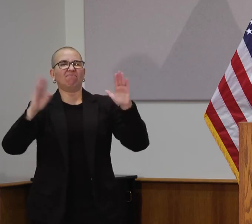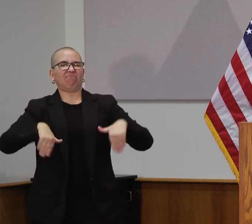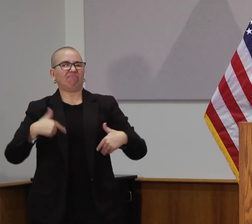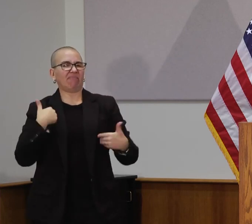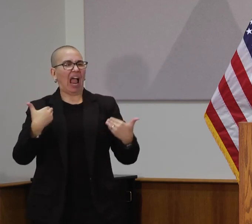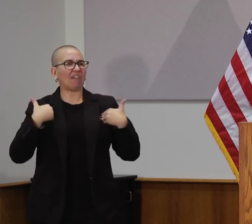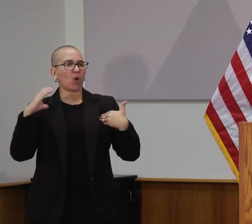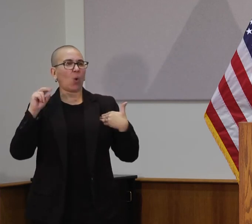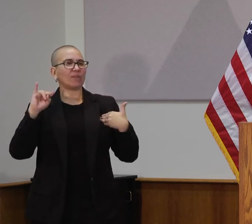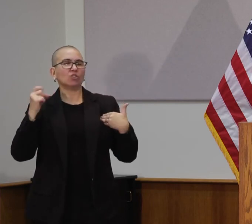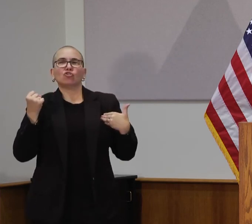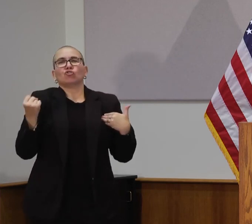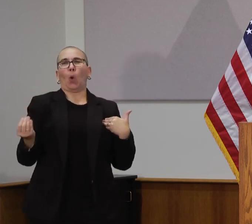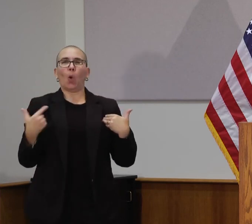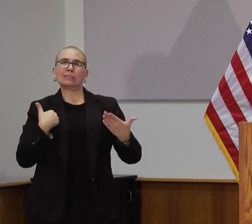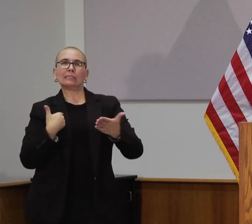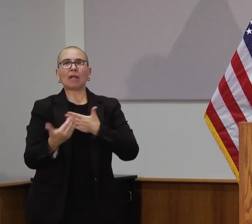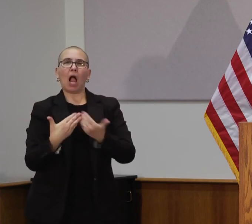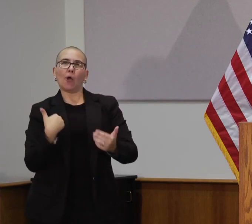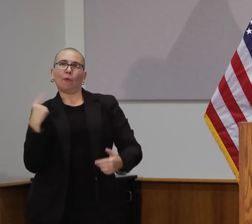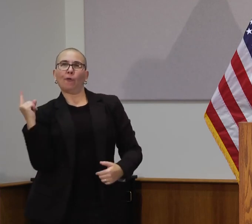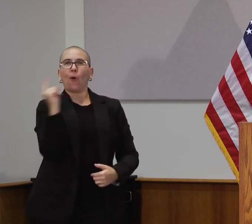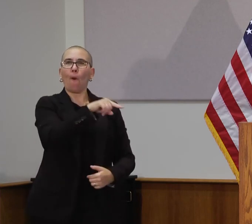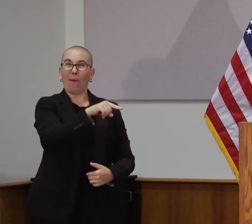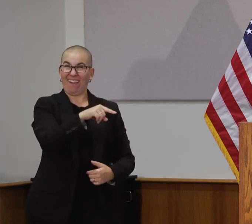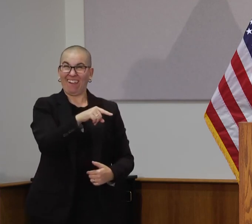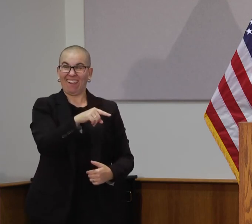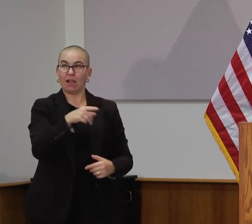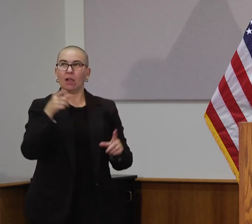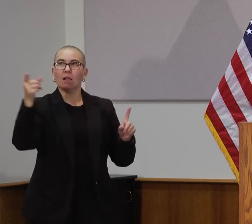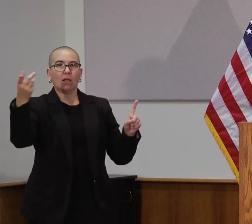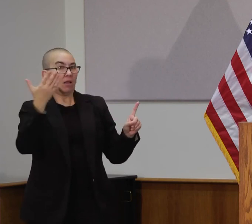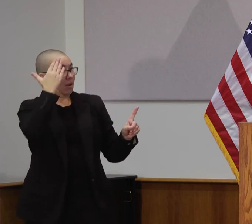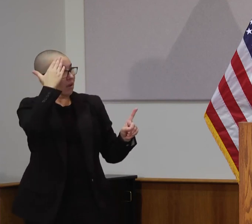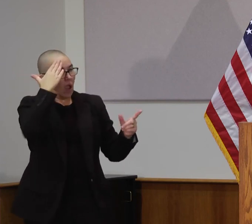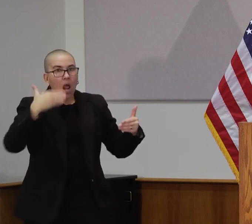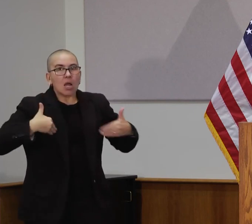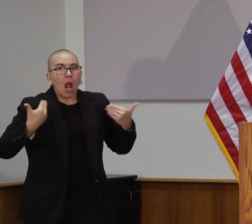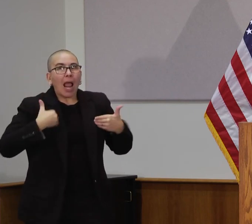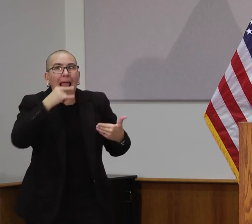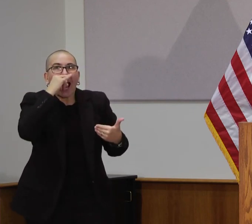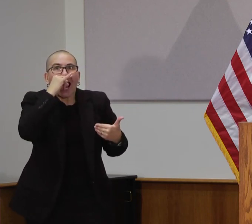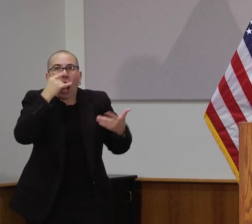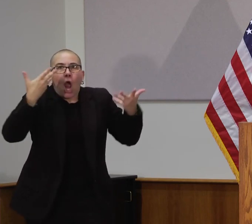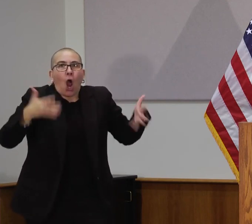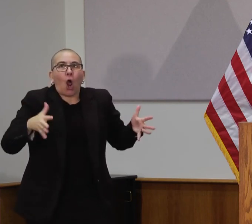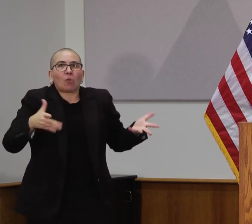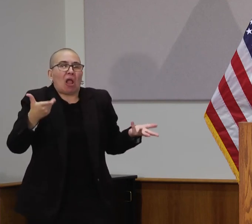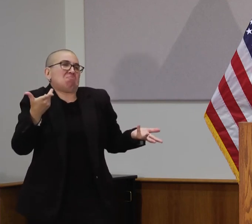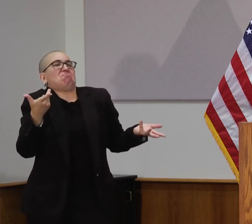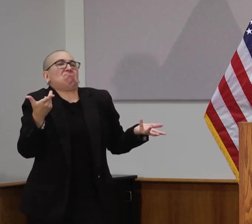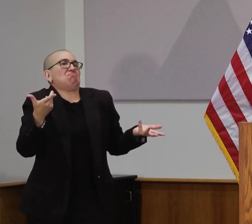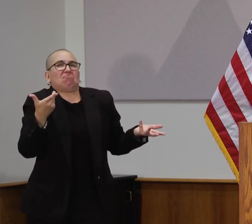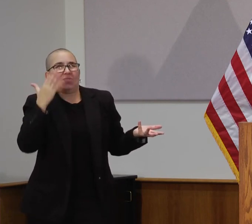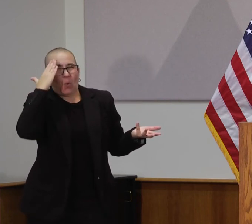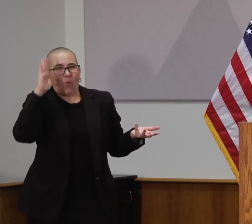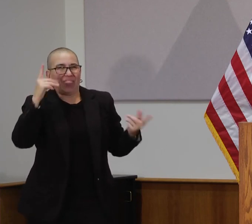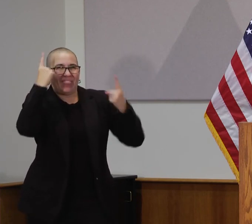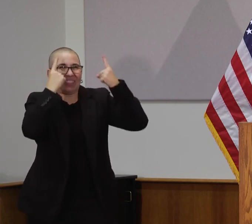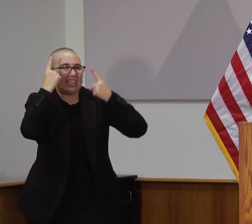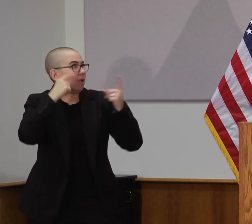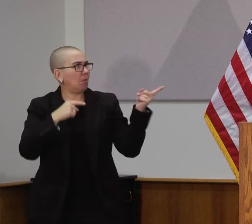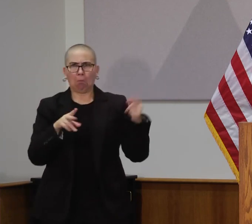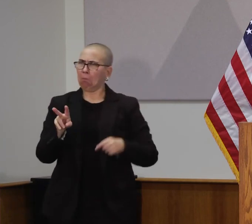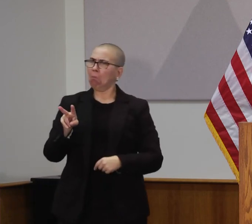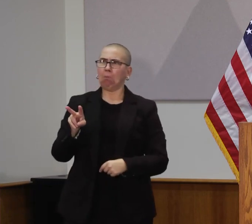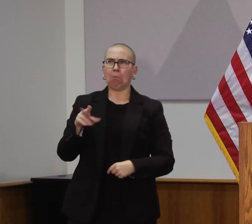And what would be your message to young people who say, oh, I've already had it, I don't have to worry about it anymore? Yeah, no, I've not heard the bars and restaurants, and